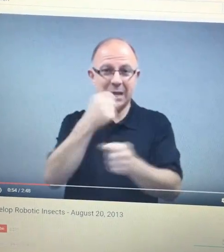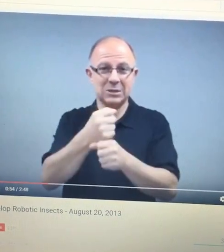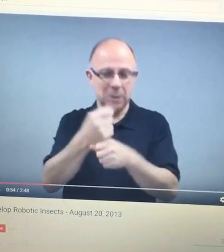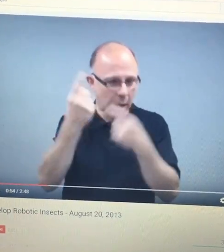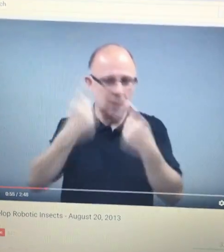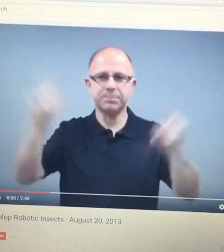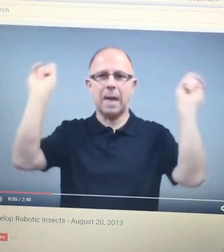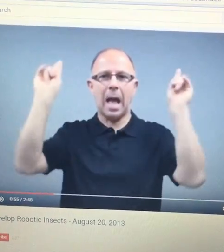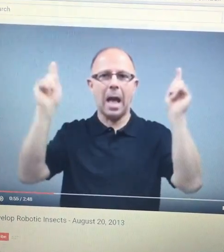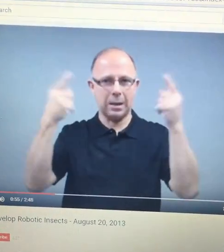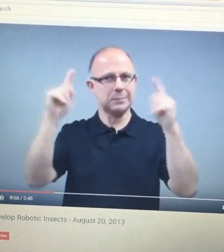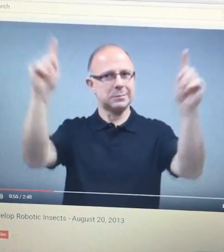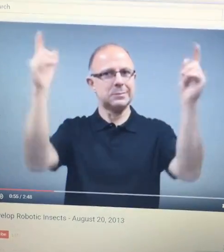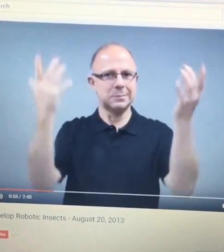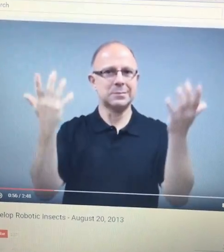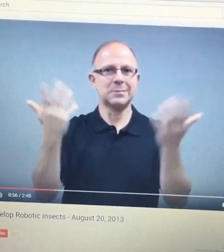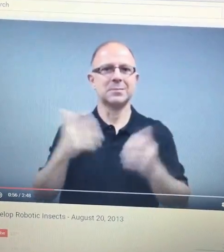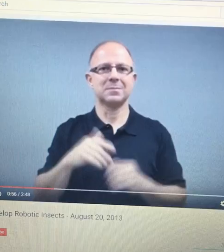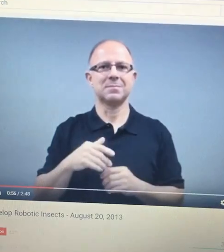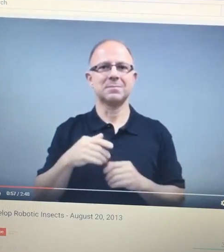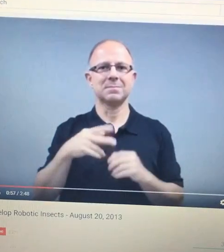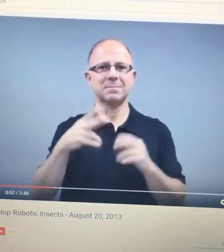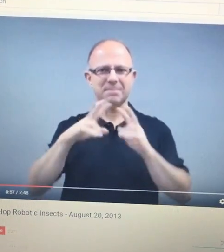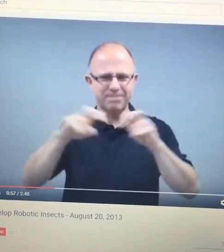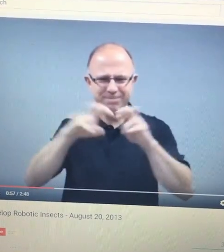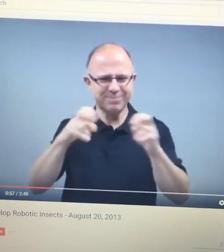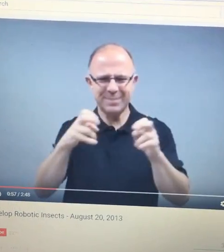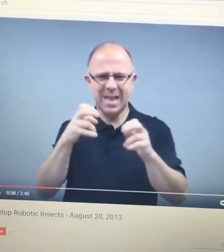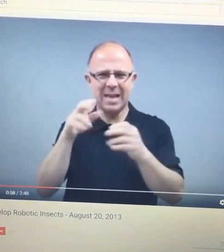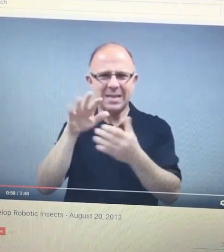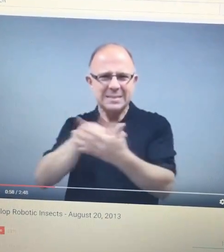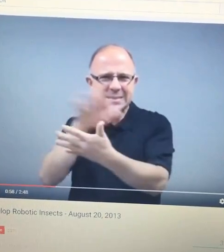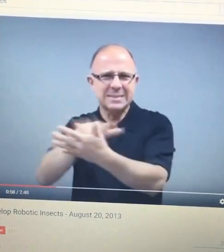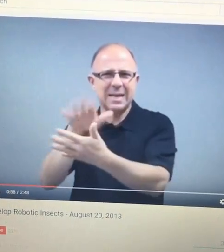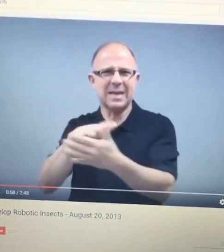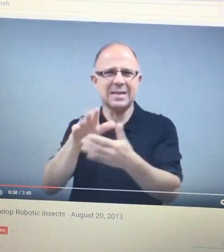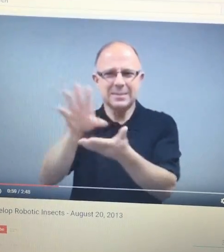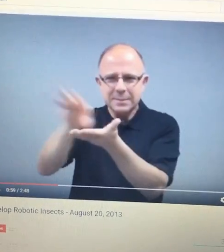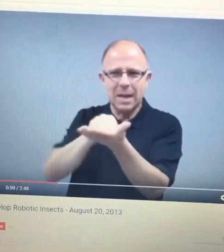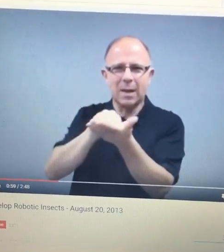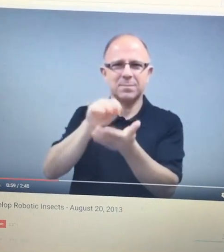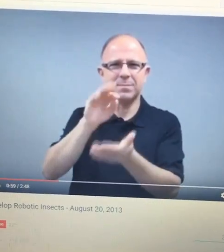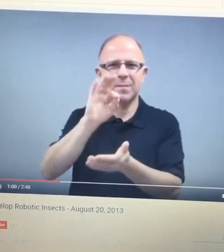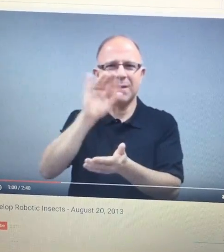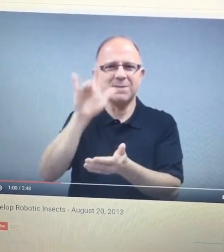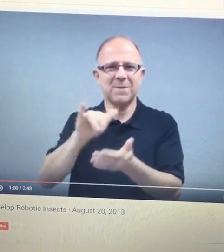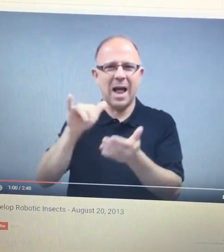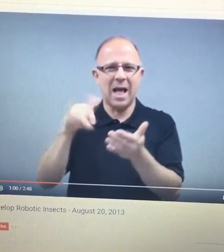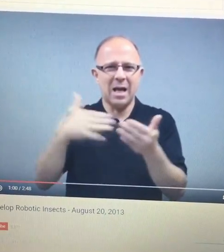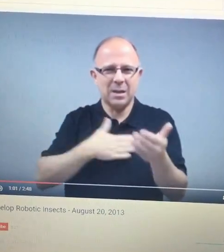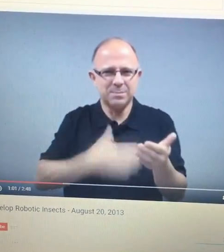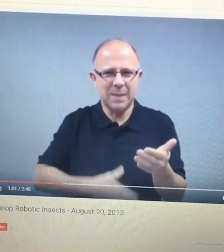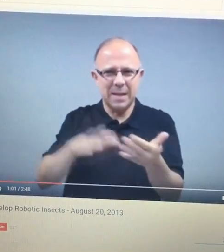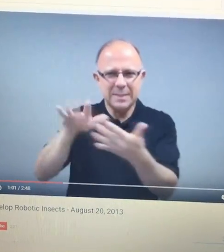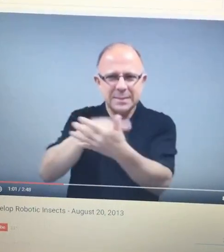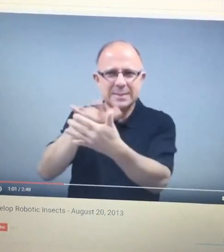worked. They had been working on this for 10 years, and finally they had